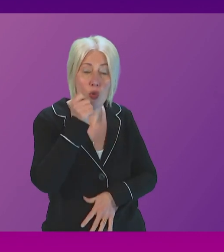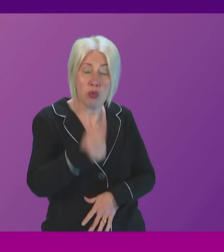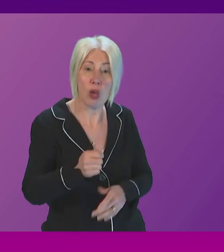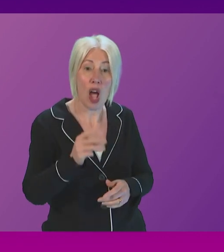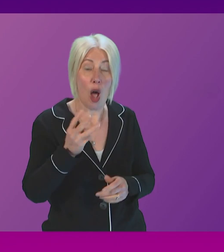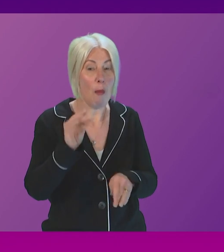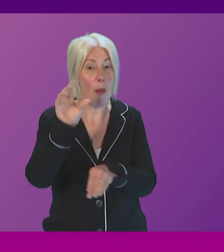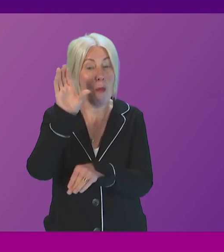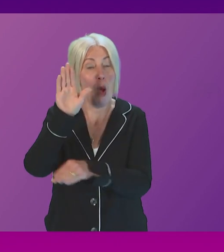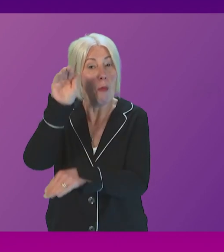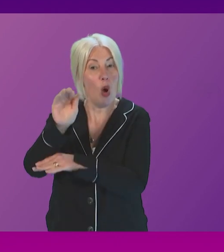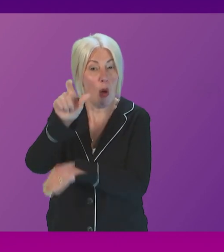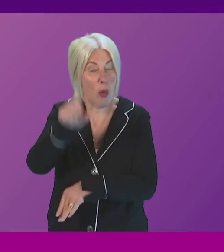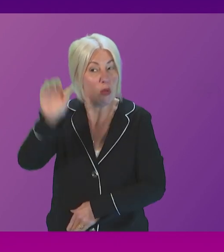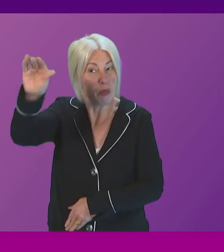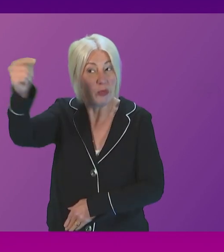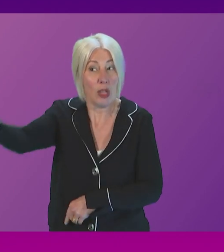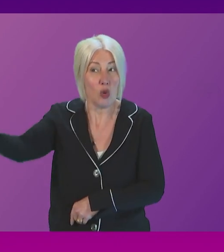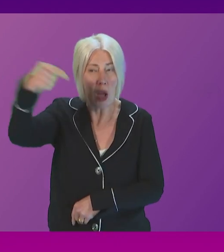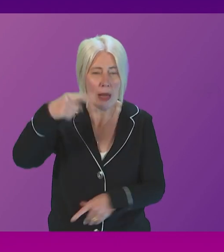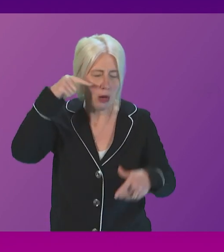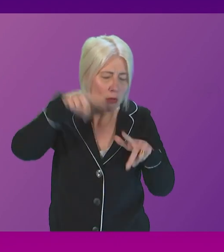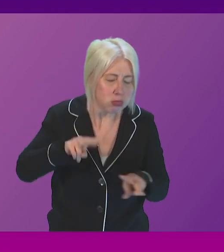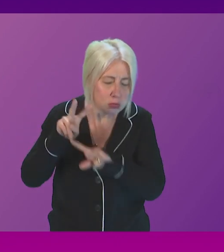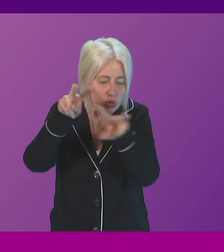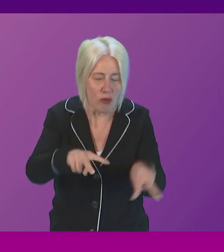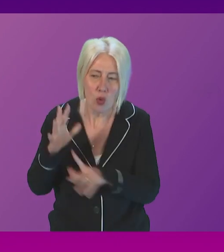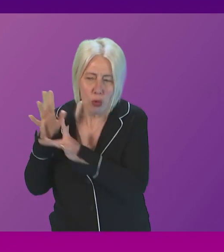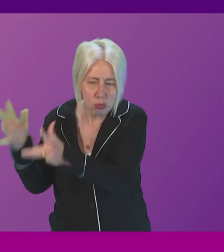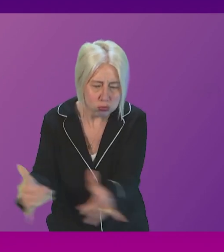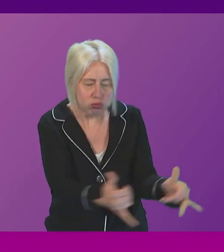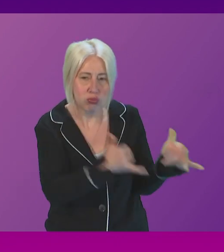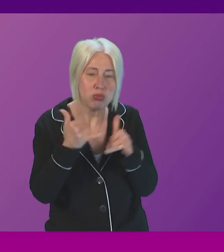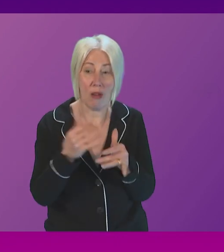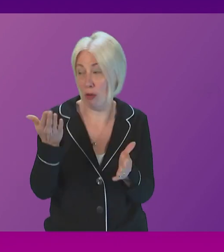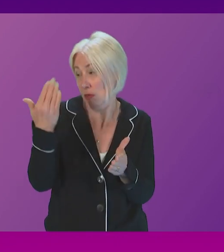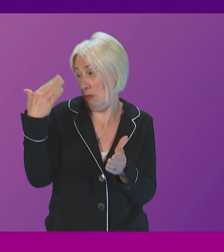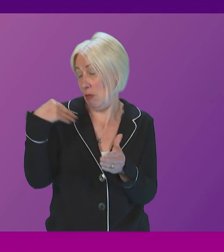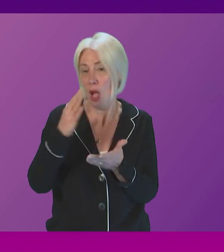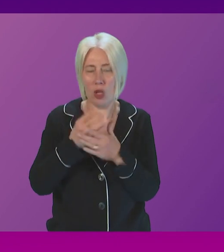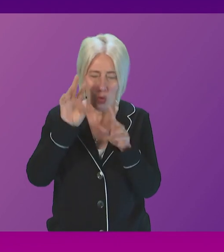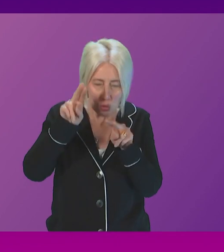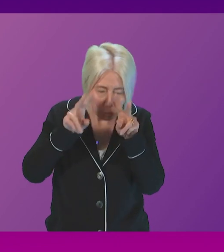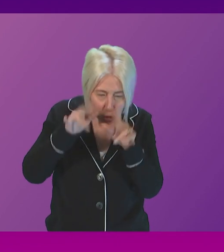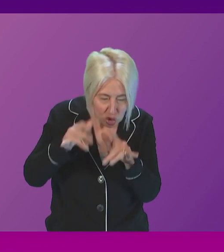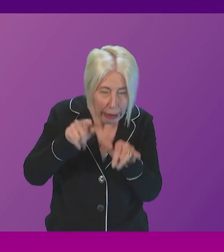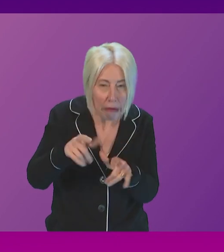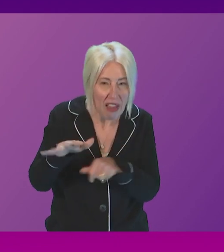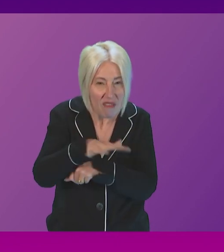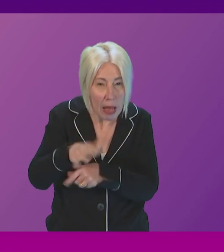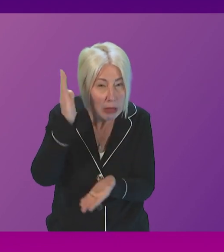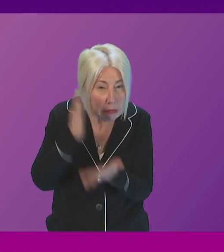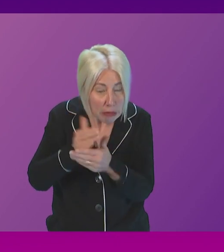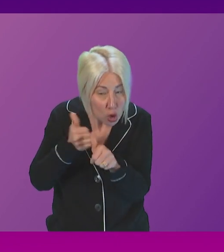-party audit to review the whole process over the past number of years and monitor whether families are getting the support